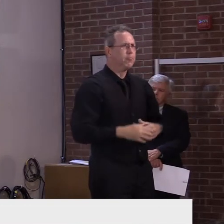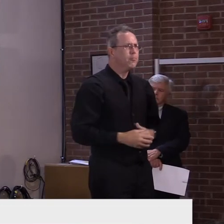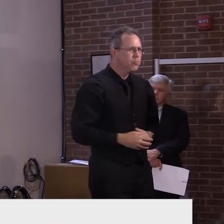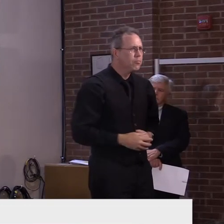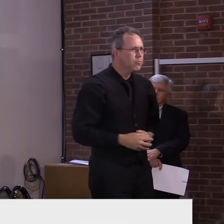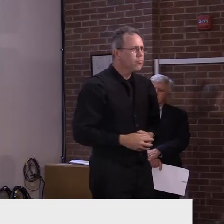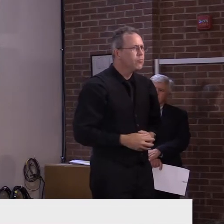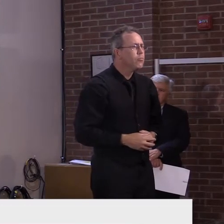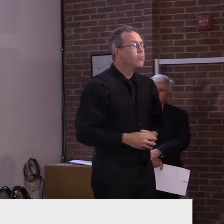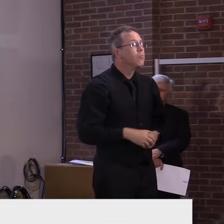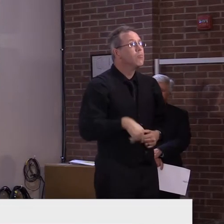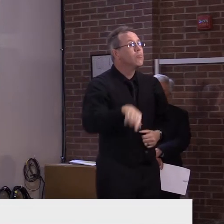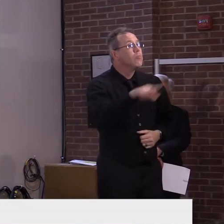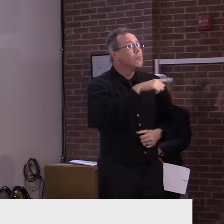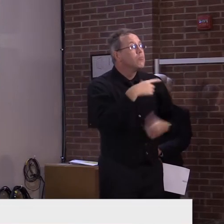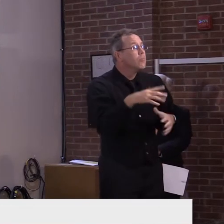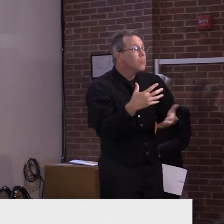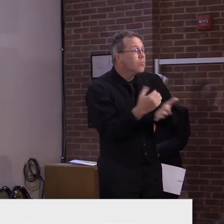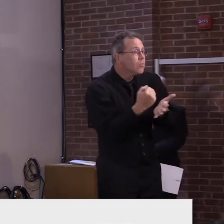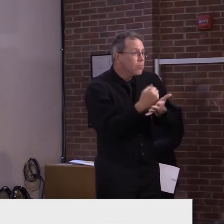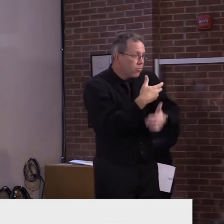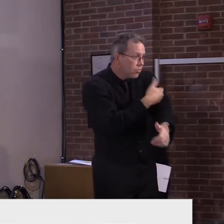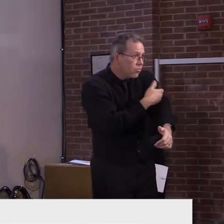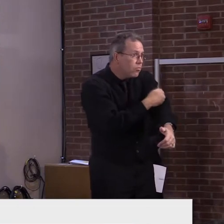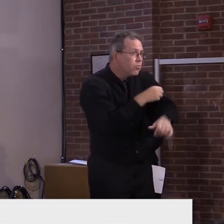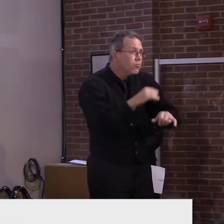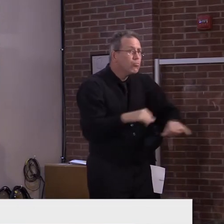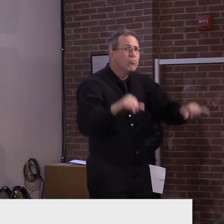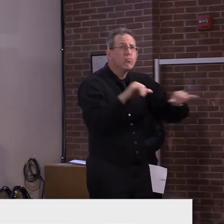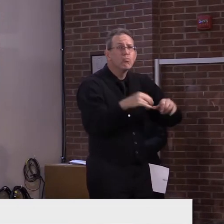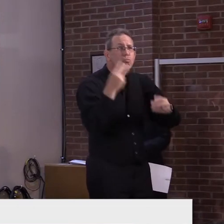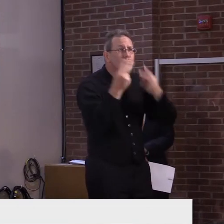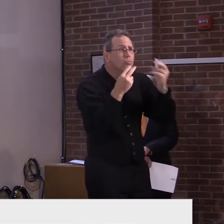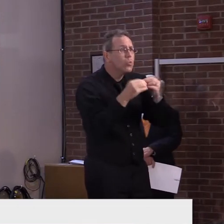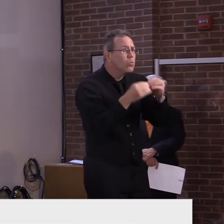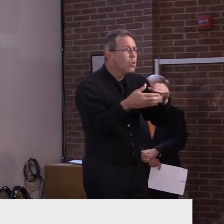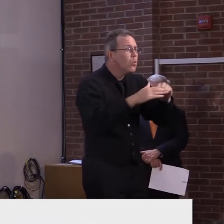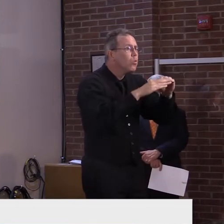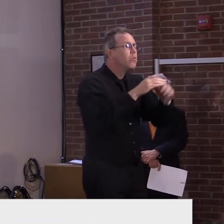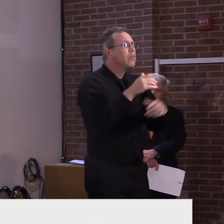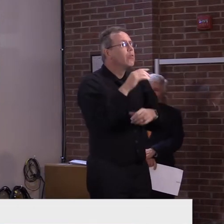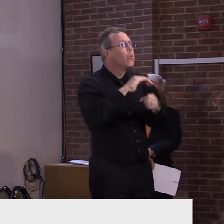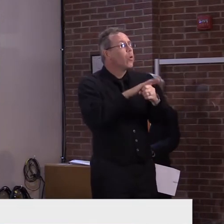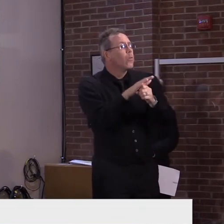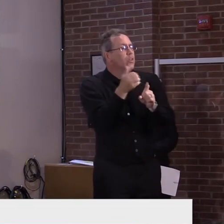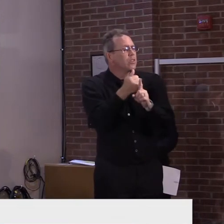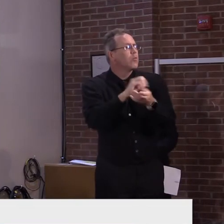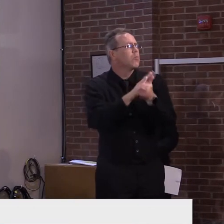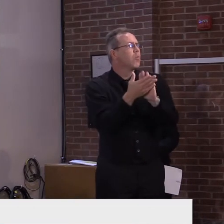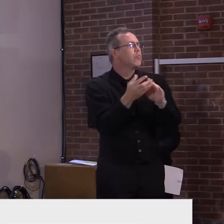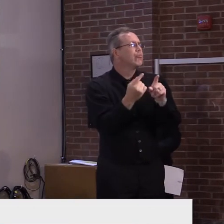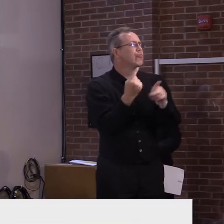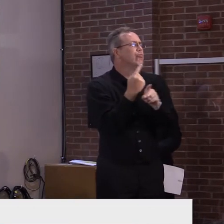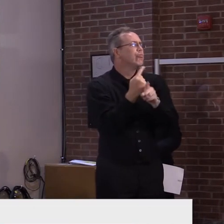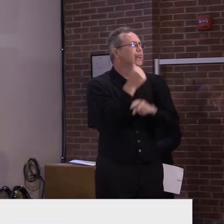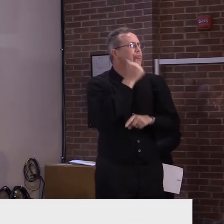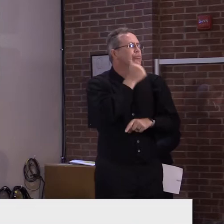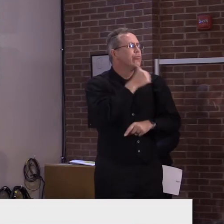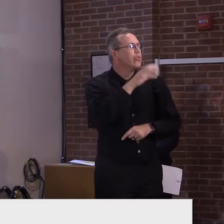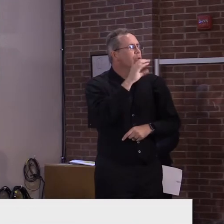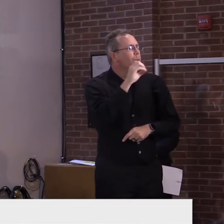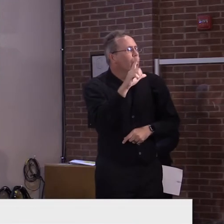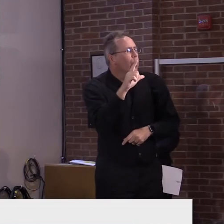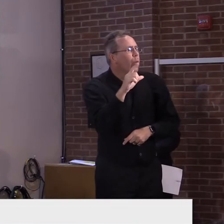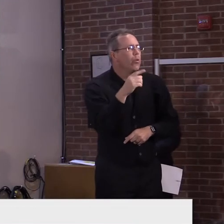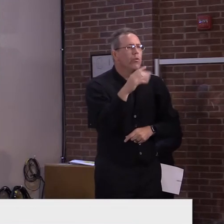hope folks hear loud and clear. Vaccines are still changing the game. And we need people to keep stepping up